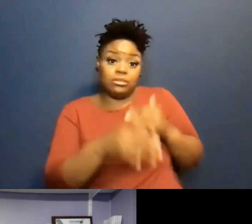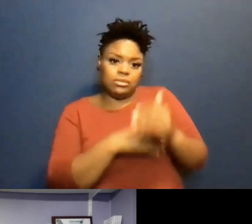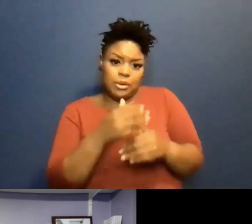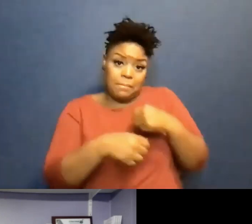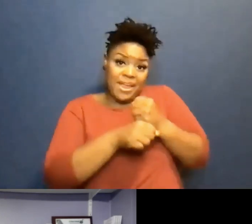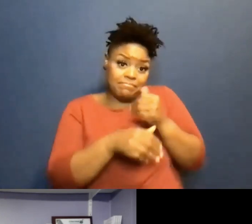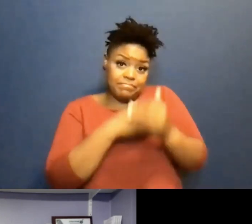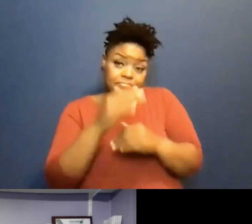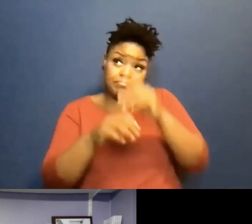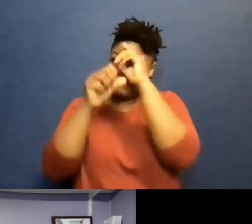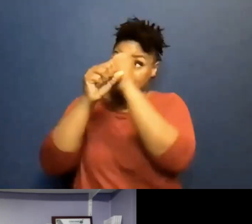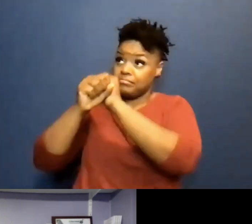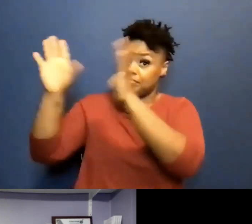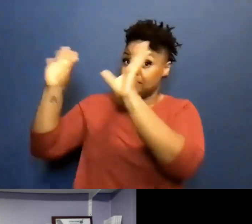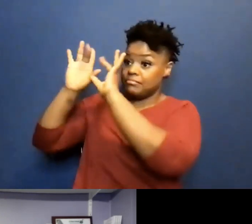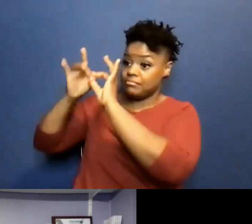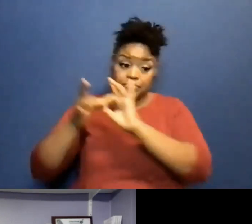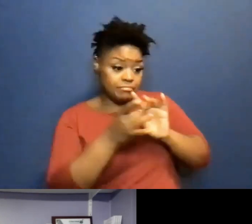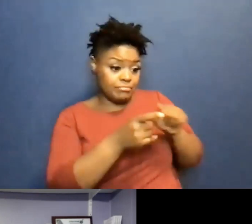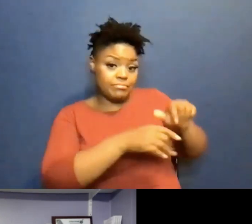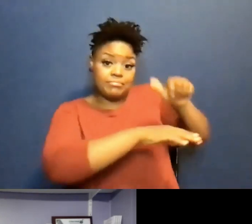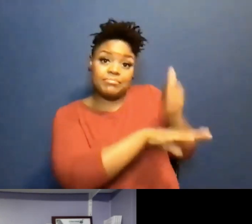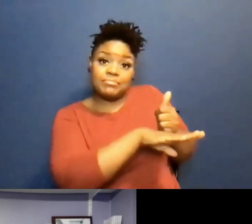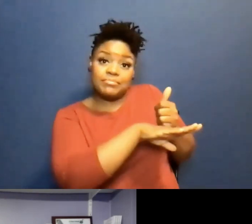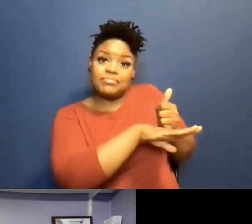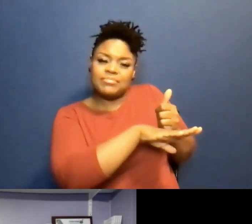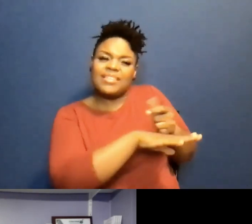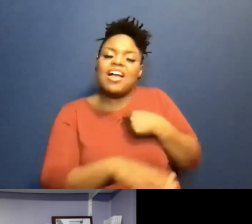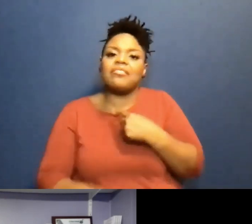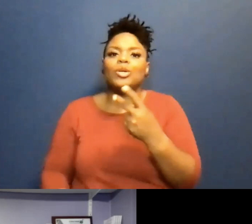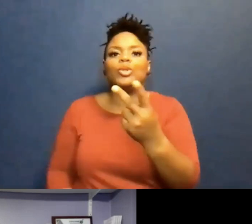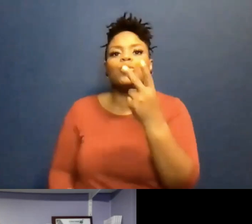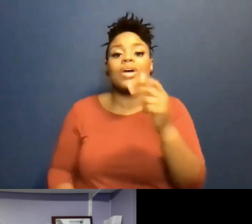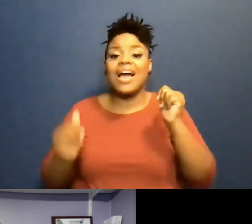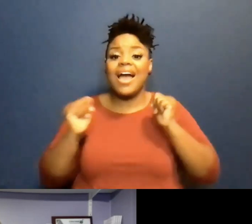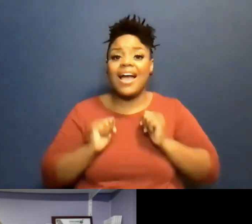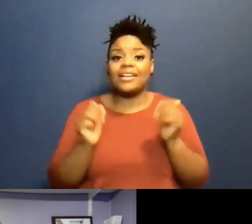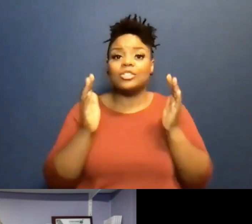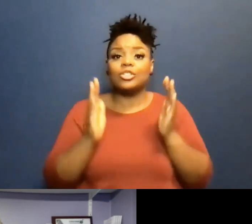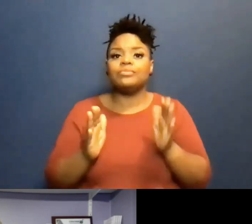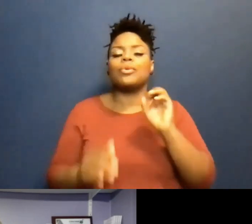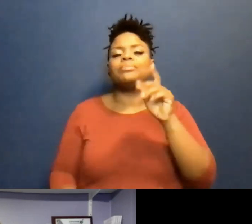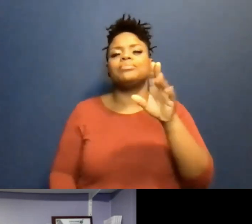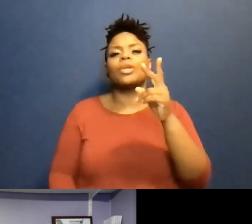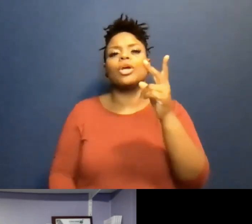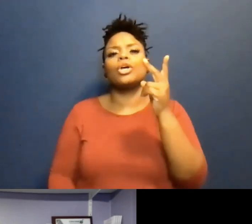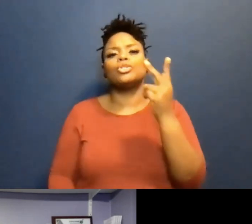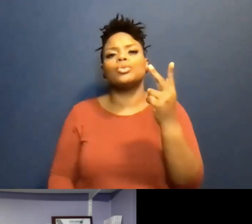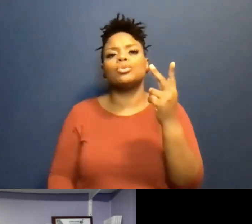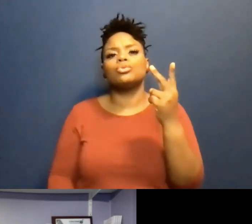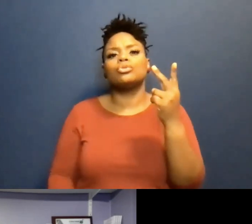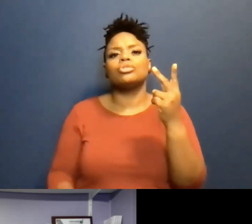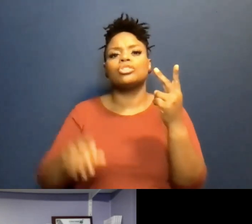were wonderful, who the bird trainer had them since they fledged. They were